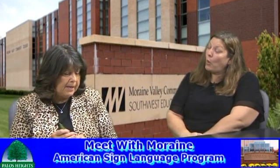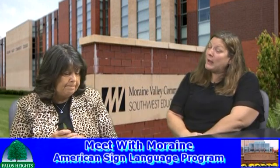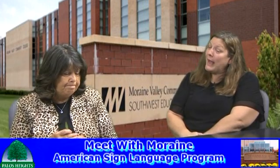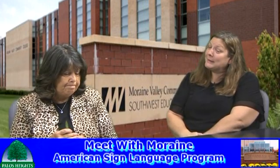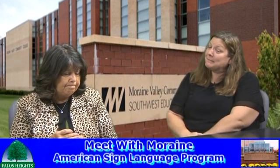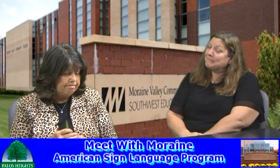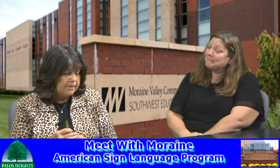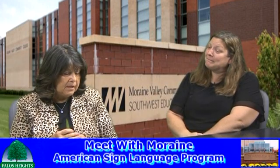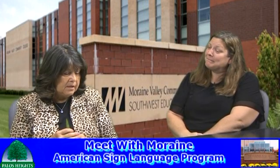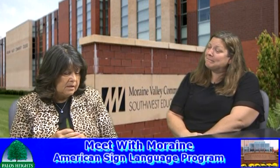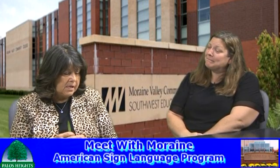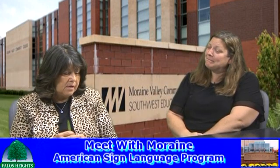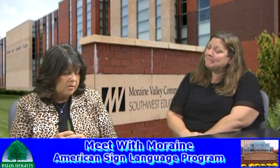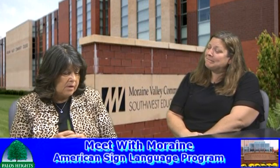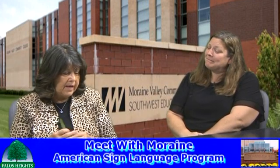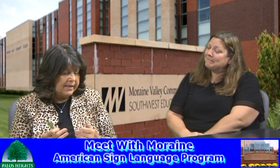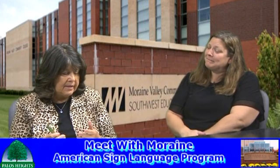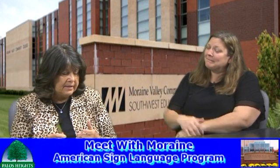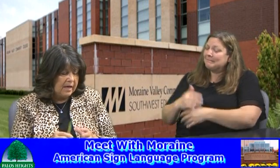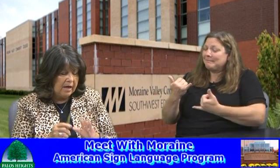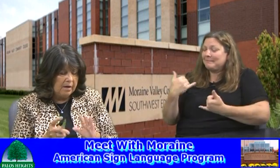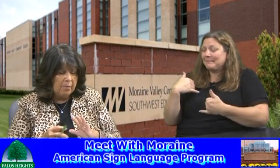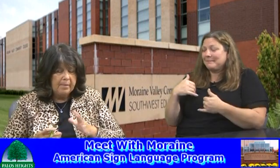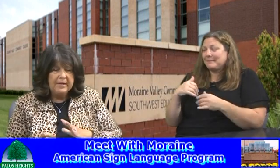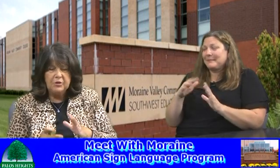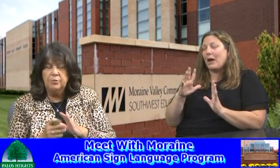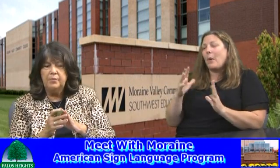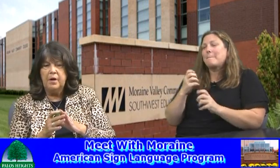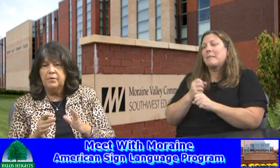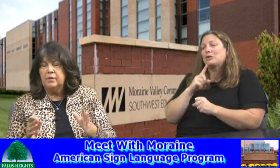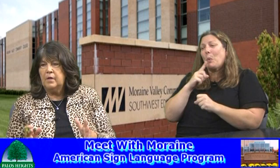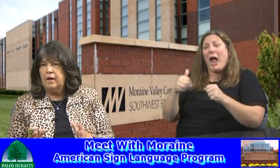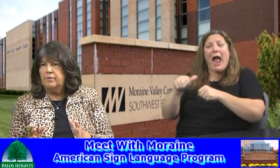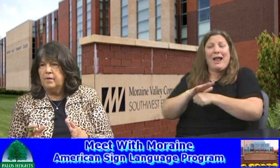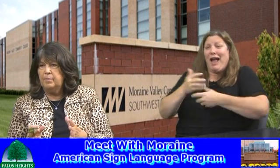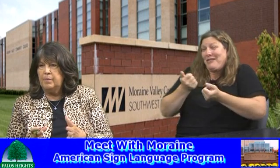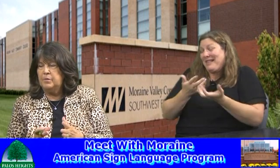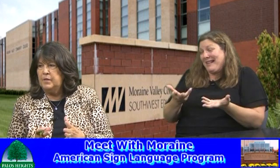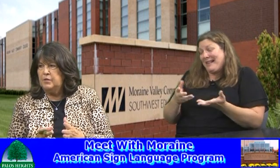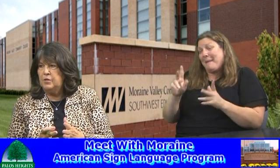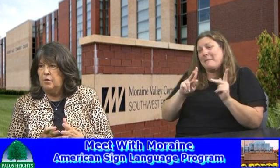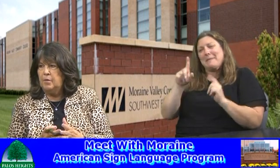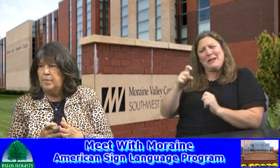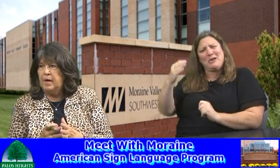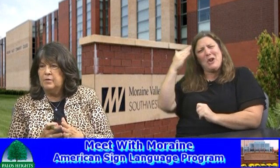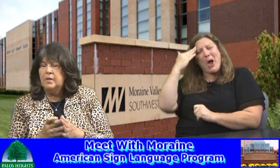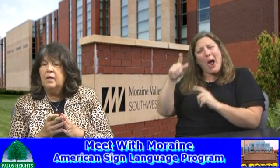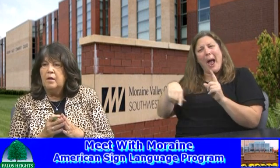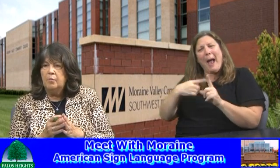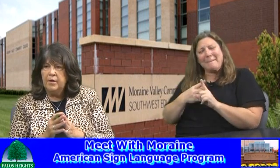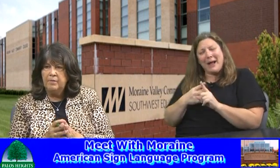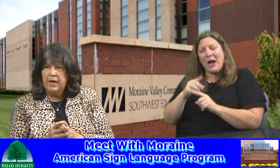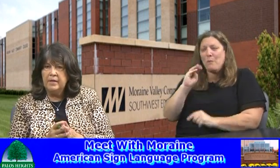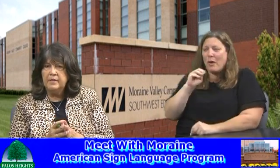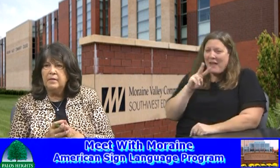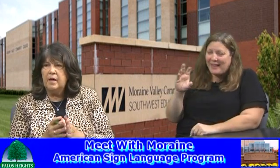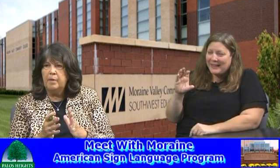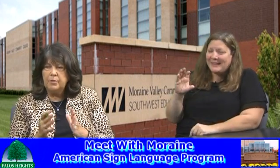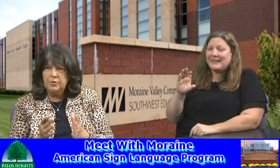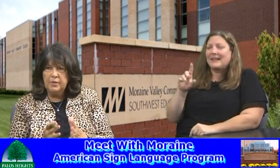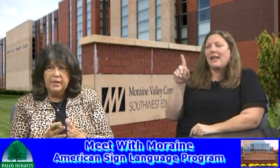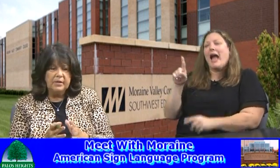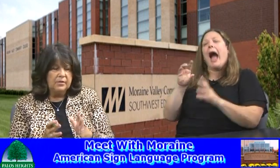Okay. Now, I guess I want to make sure we've covered everything people need to know about Moraine